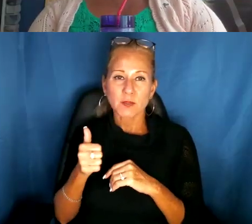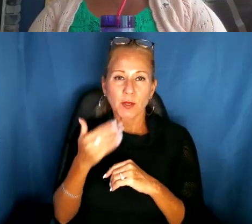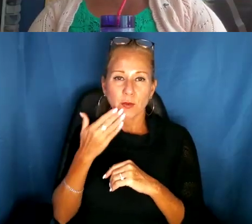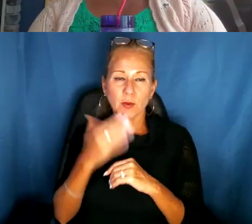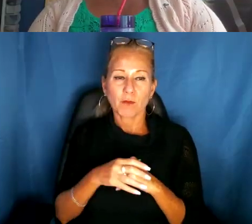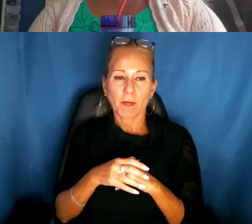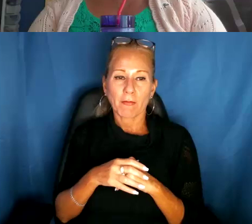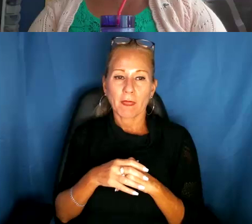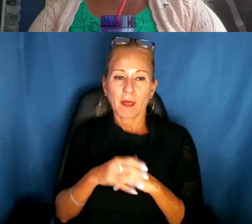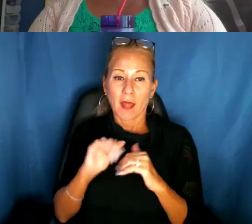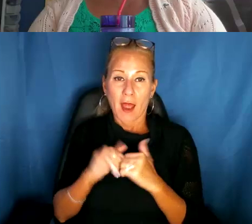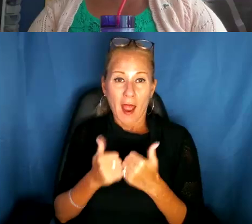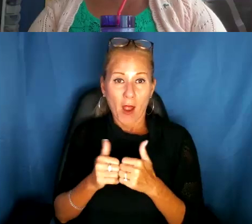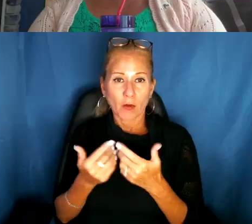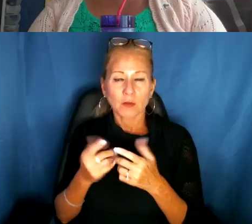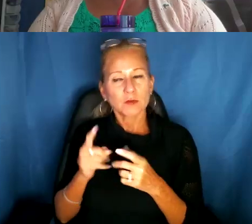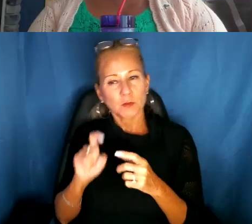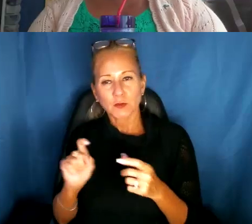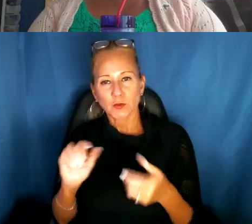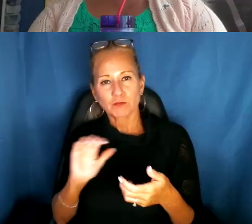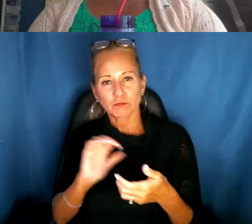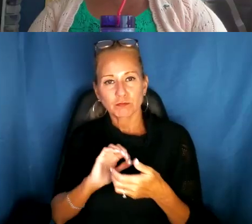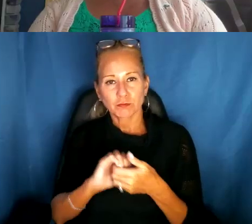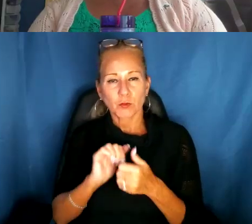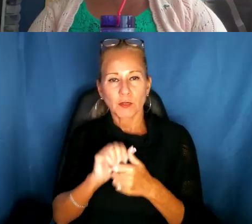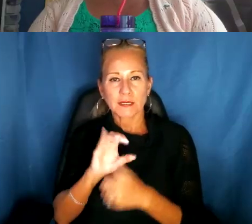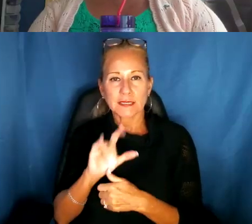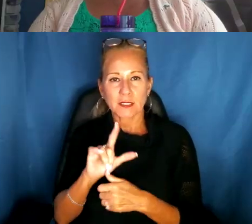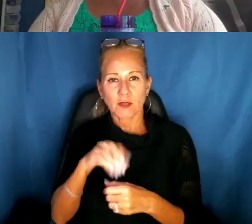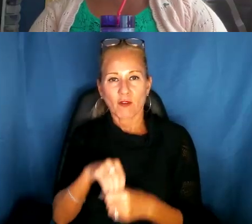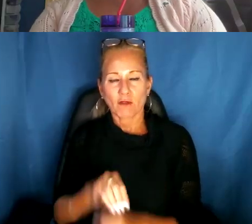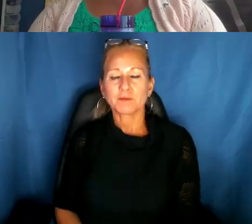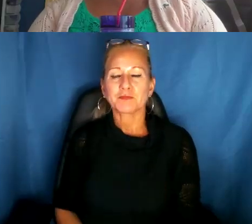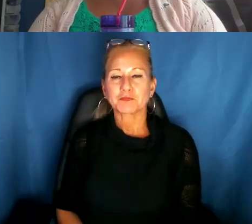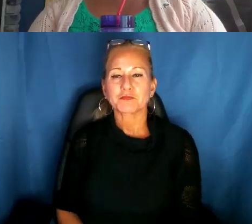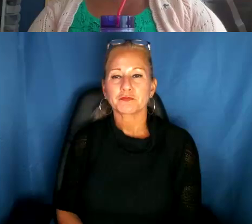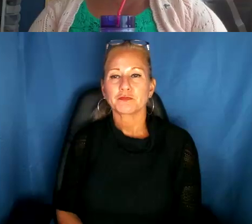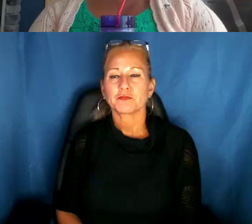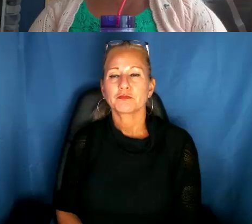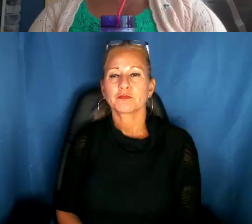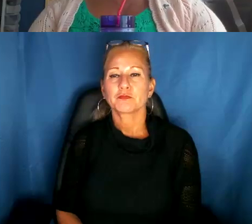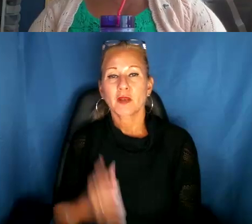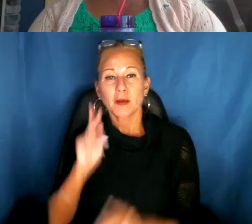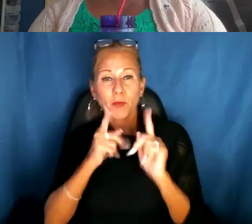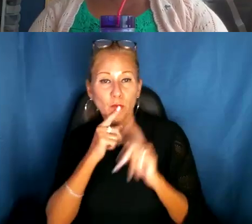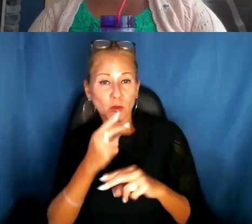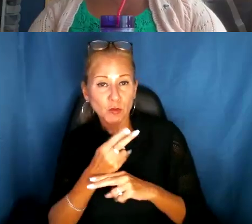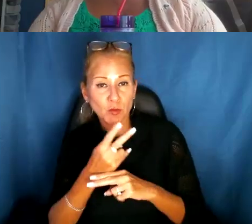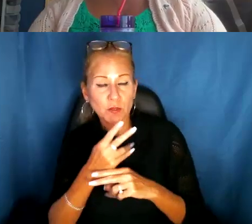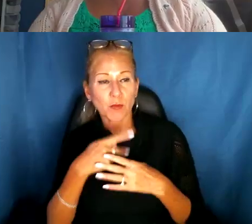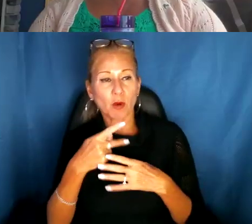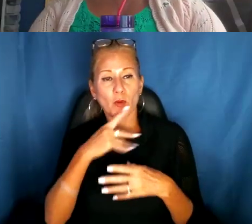the only way we're going to get that is with SILs getting involved, because the people who are using the programs, who are involved